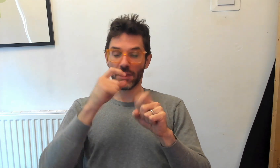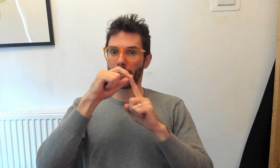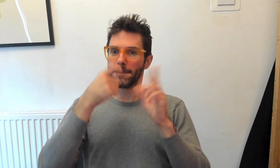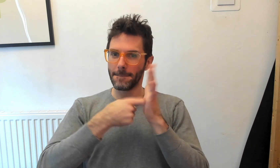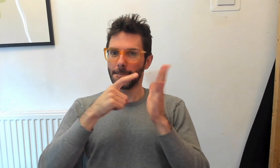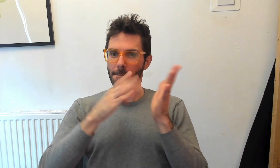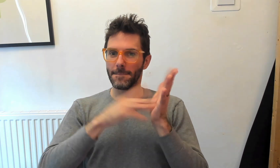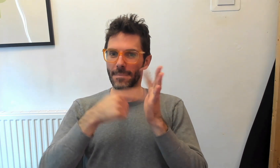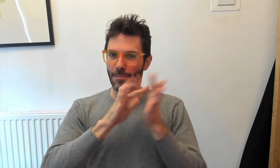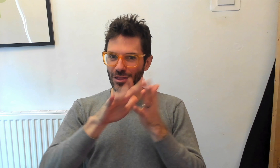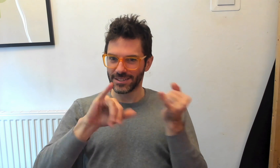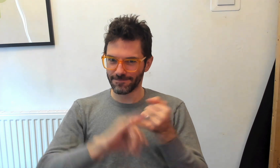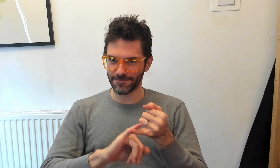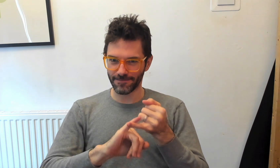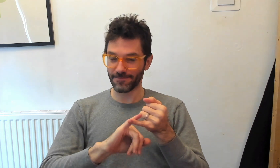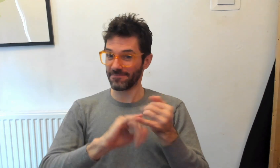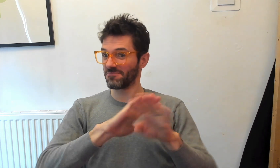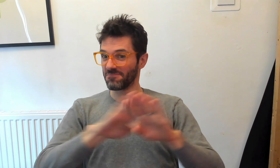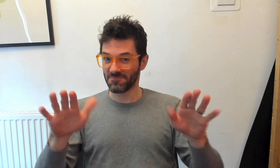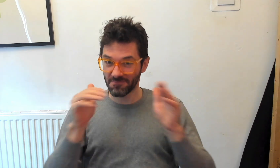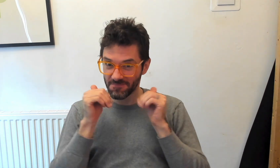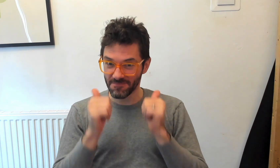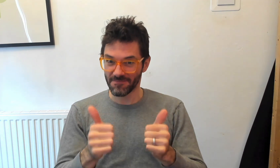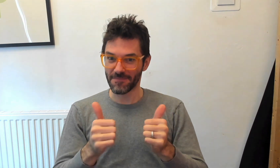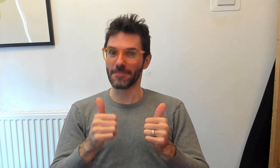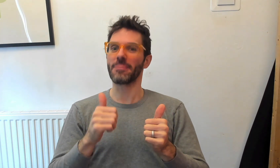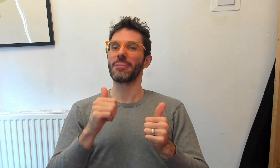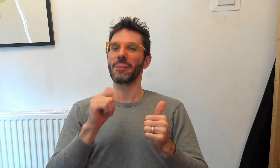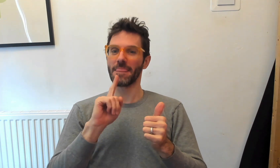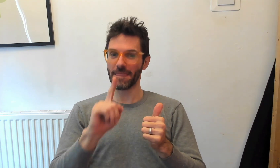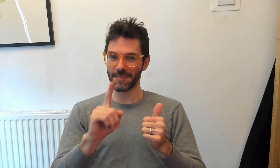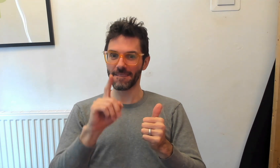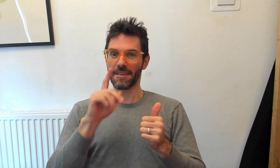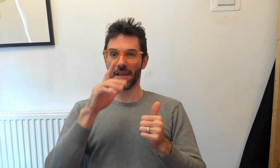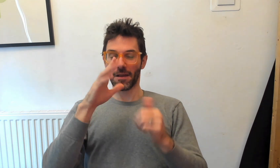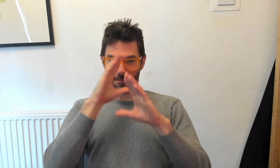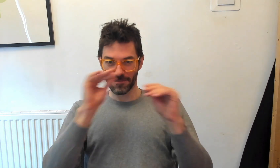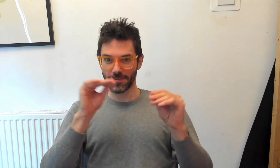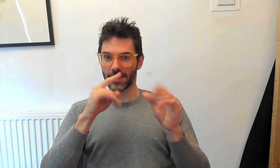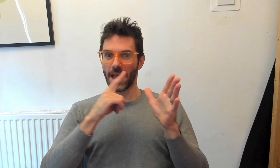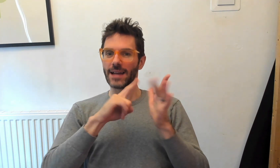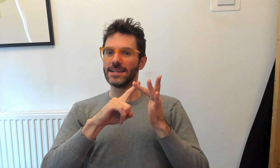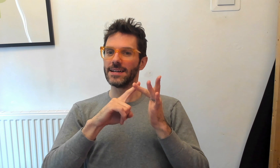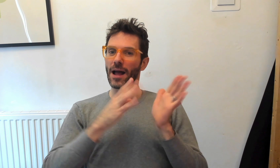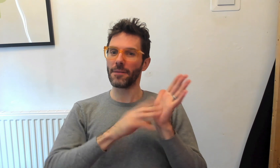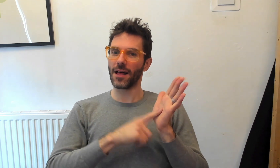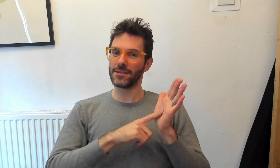and Prometheus, which is all well and good, but AI